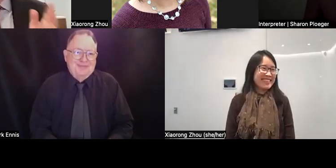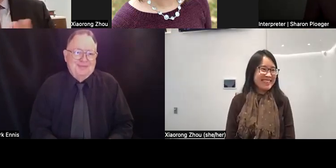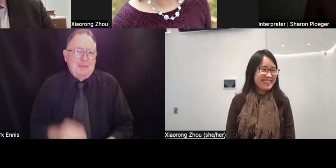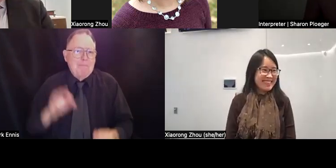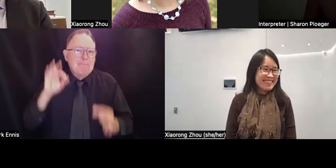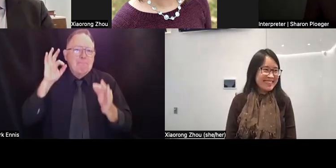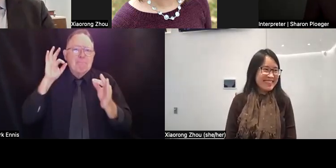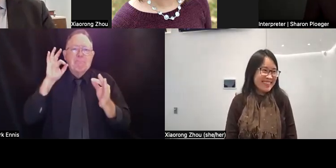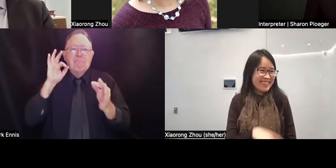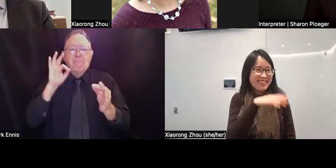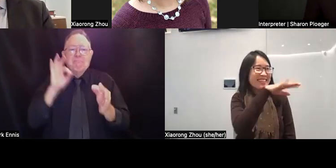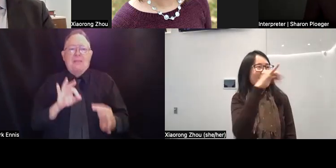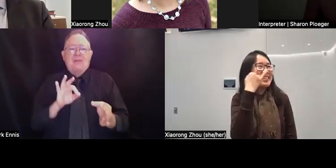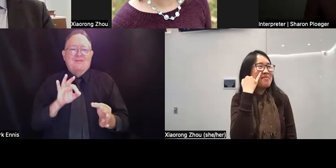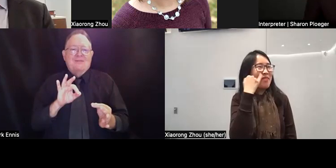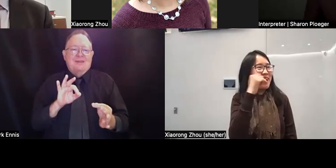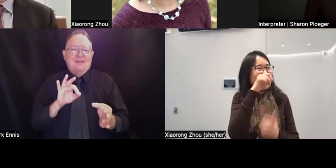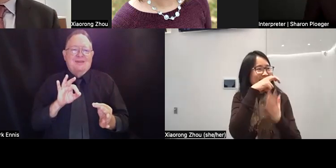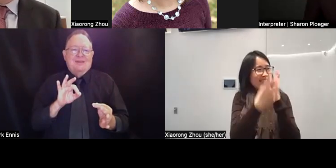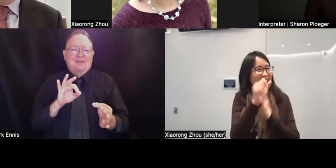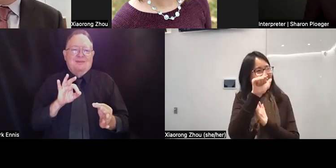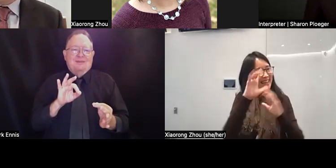Perfect. So,